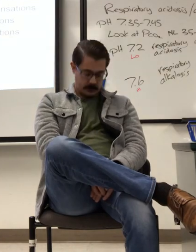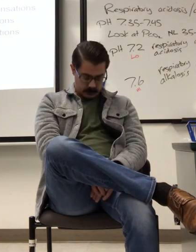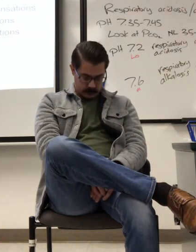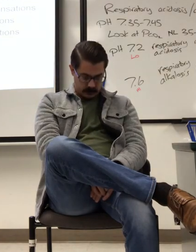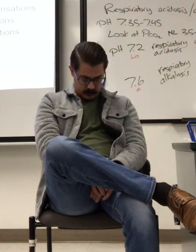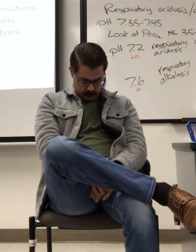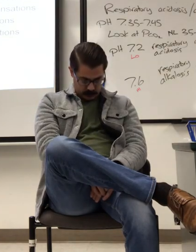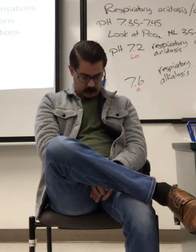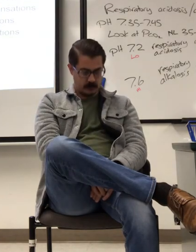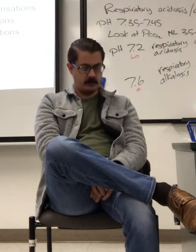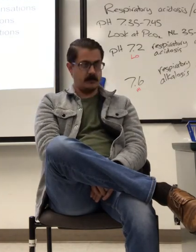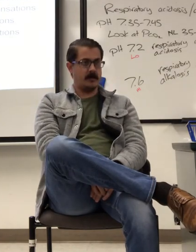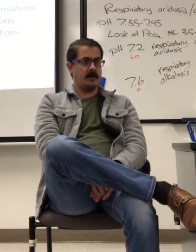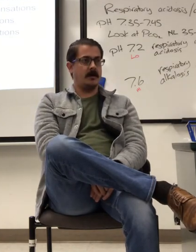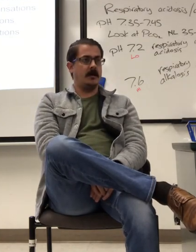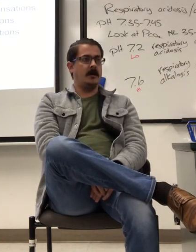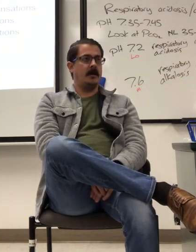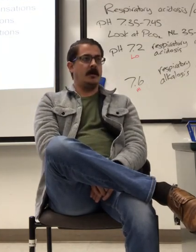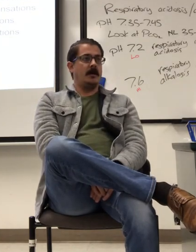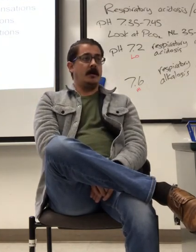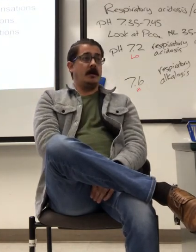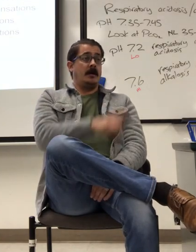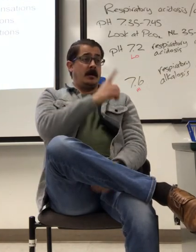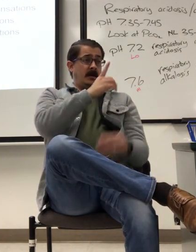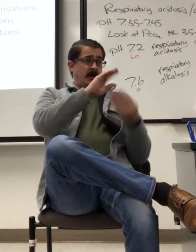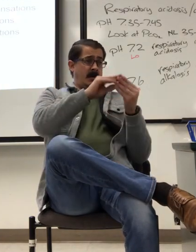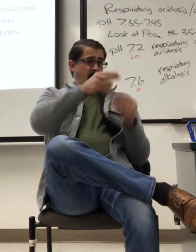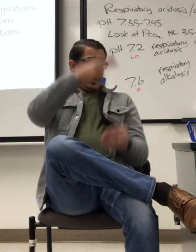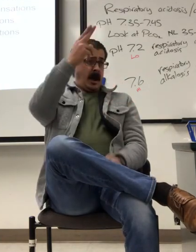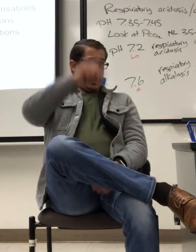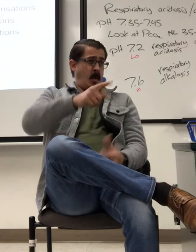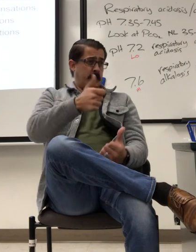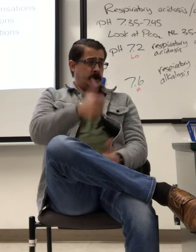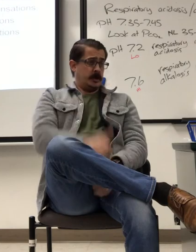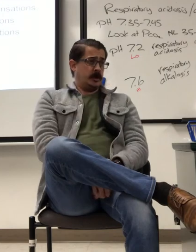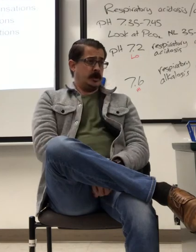is that value too high or too low?